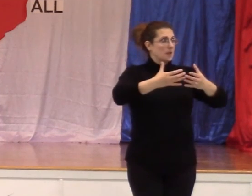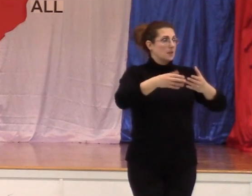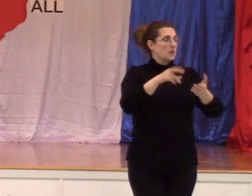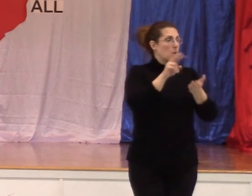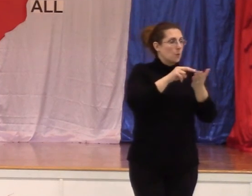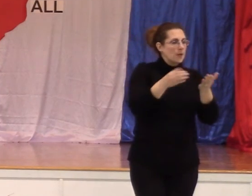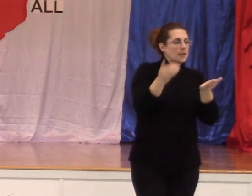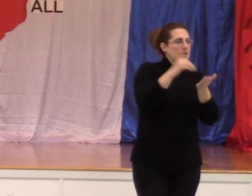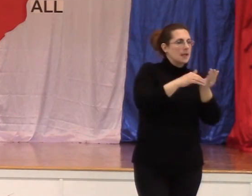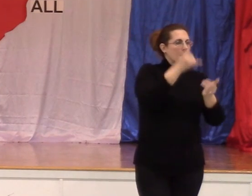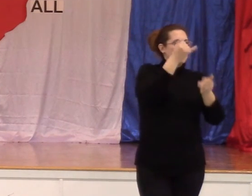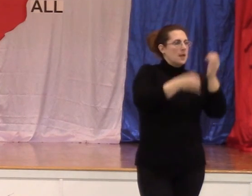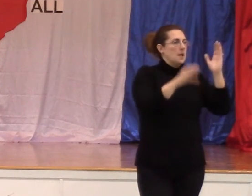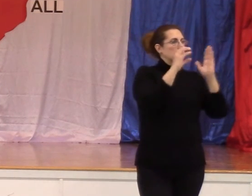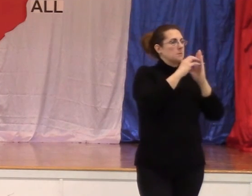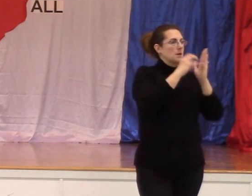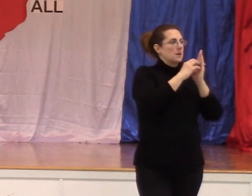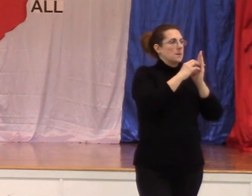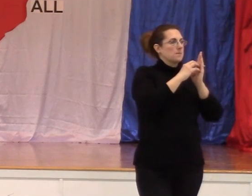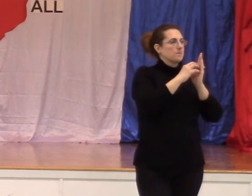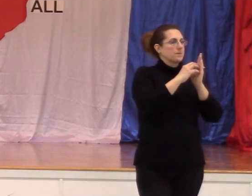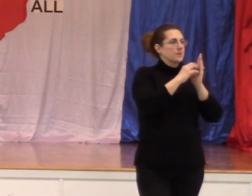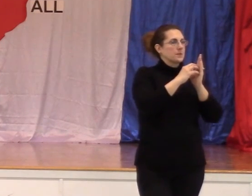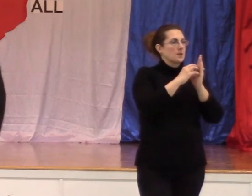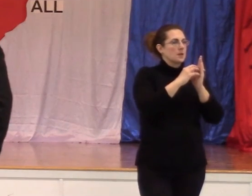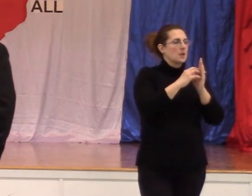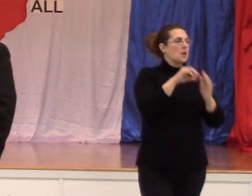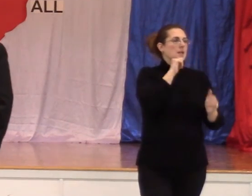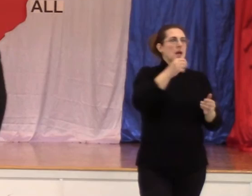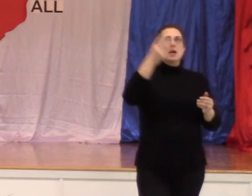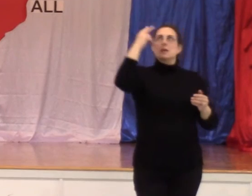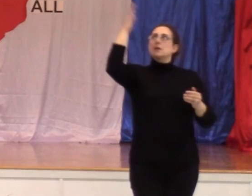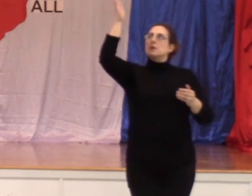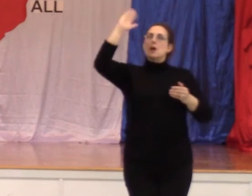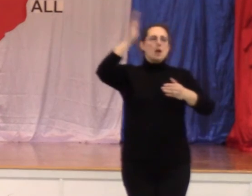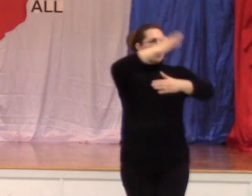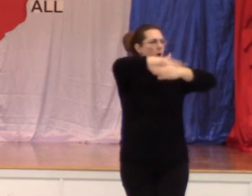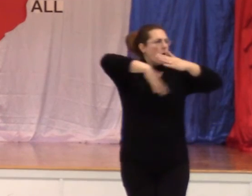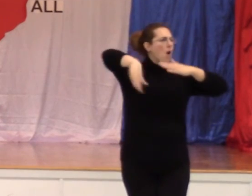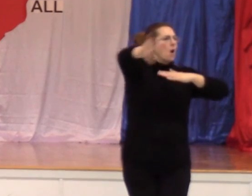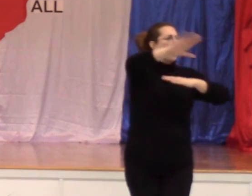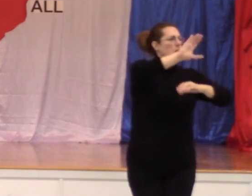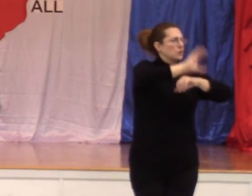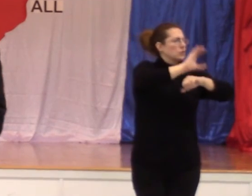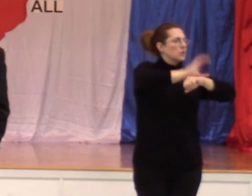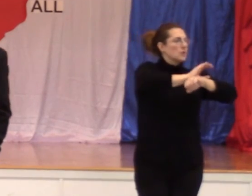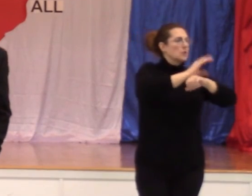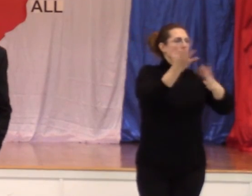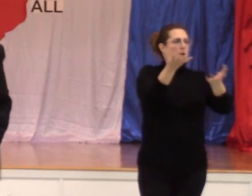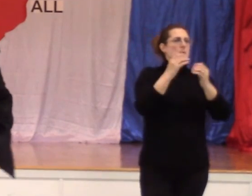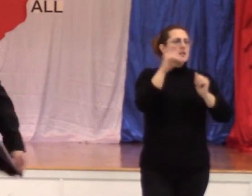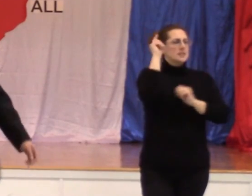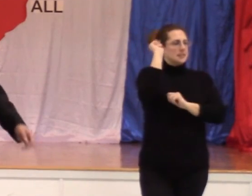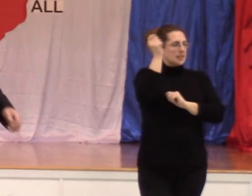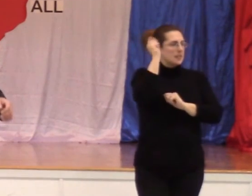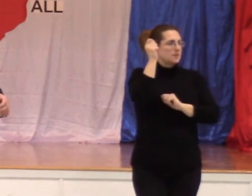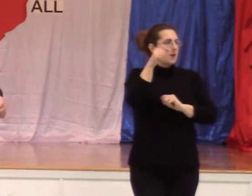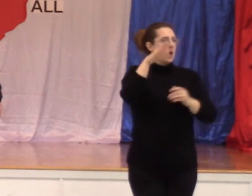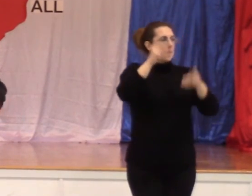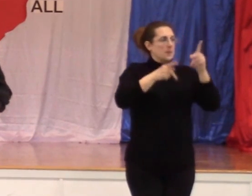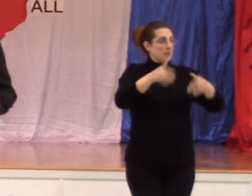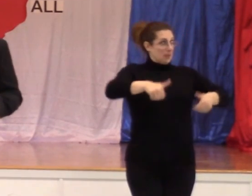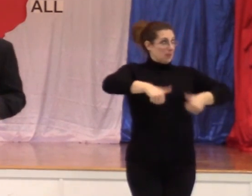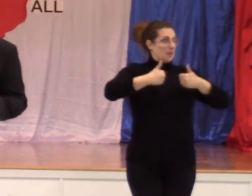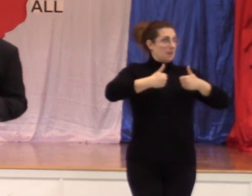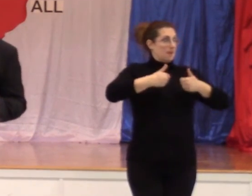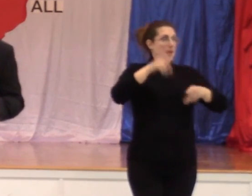Read again that last paragraph of the Book of Concord. Since now in the sight of God and of all Christendom, the entire Church of Christ, we wish to testify to those now living and those